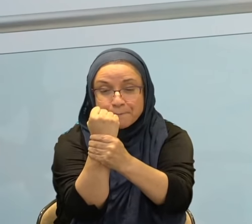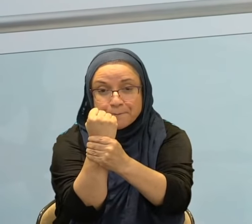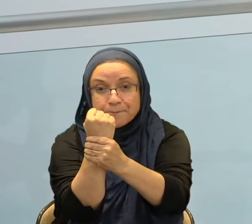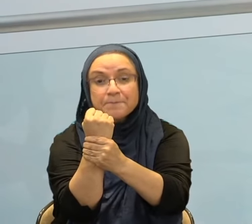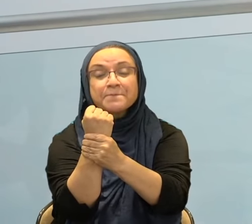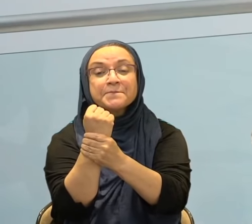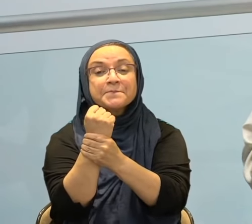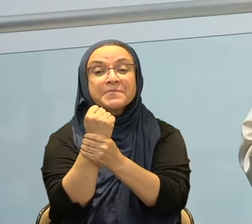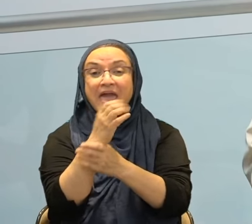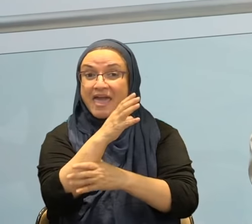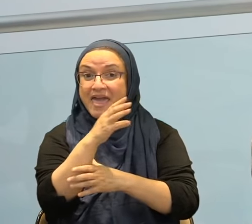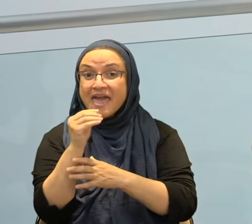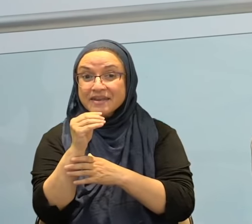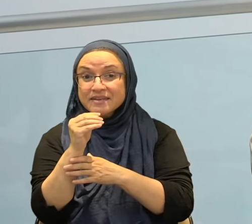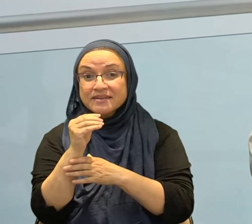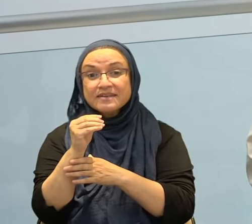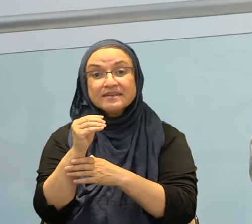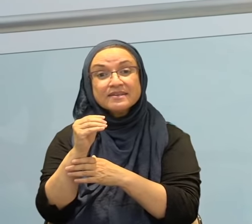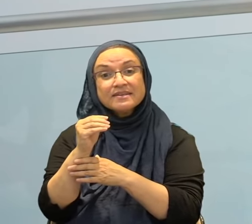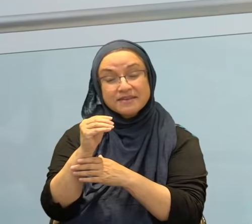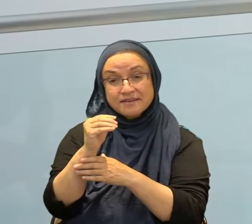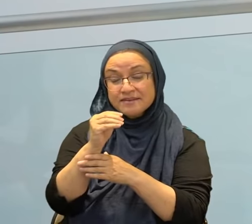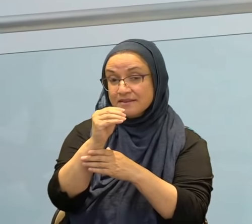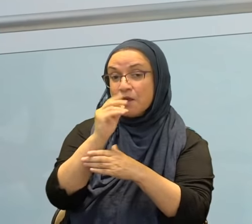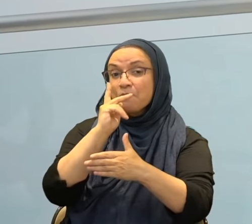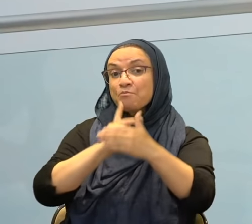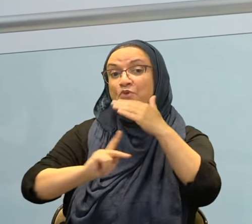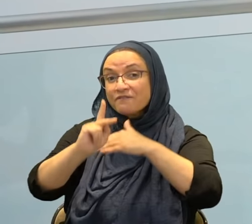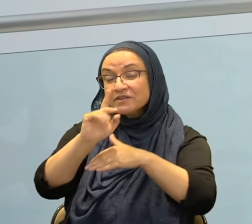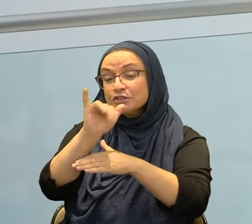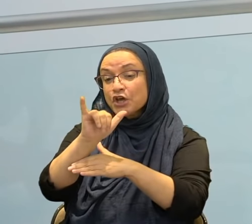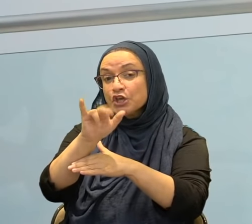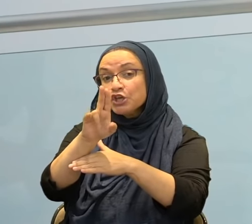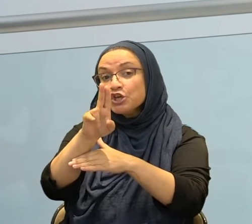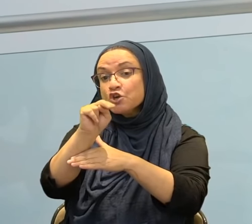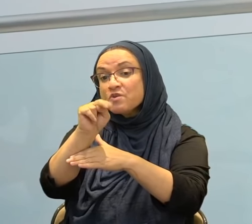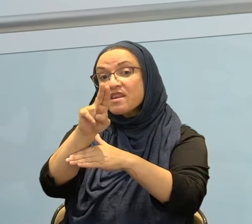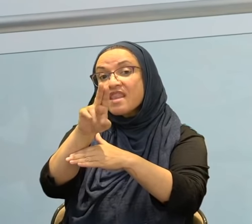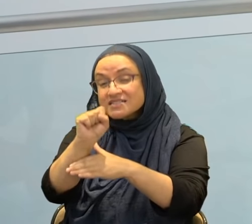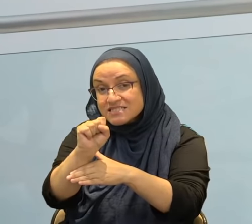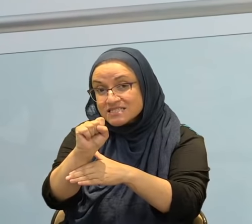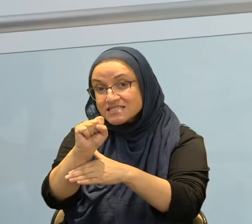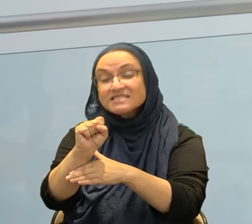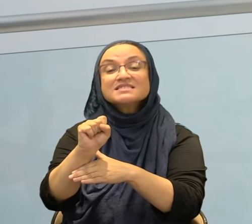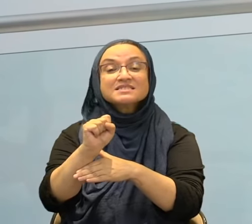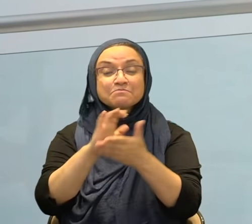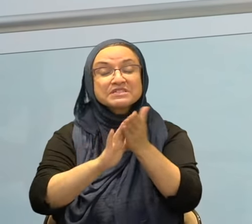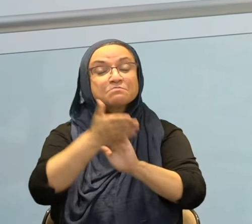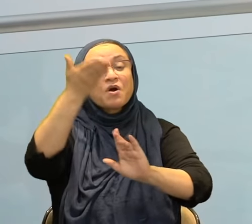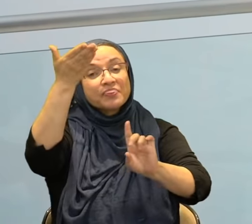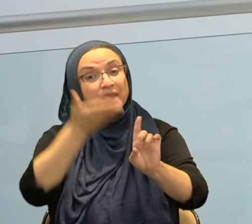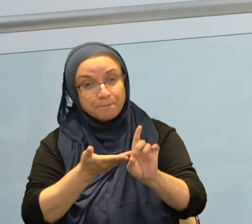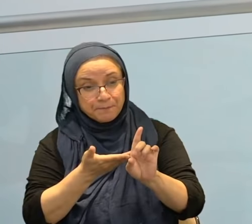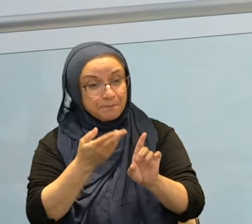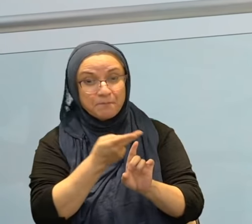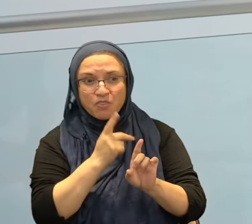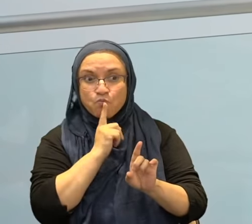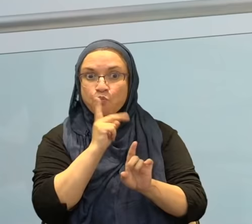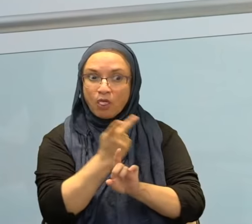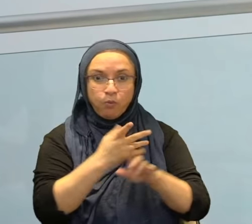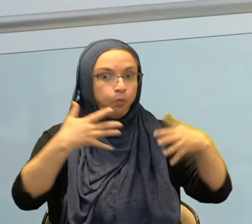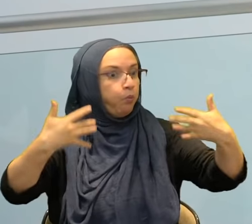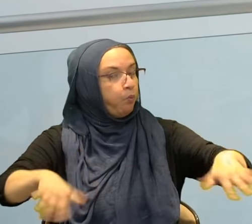ocean. That's a fall that none of us could probably quite come to terms with. But you're in this place where you can